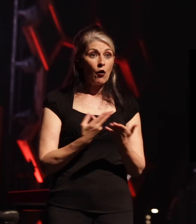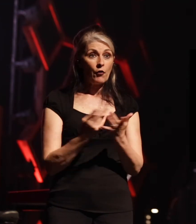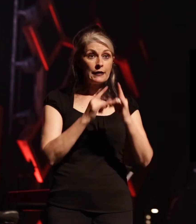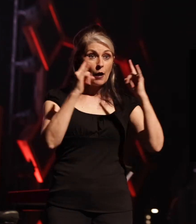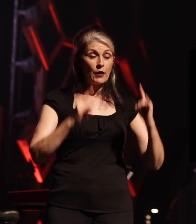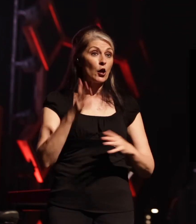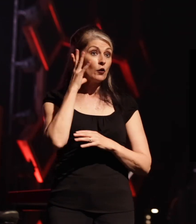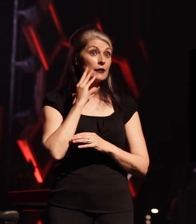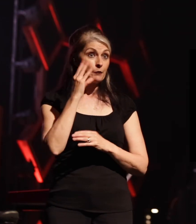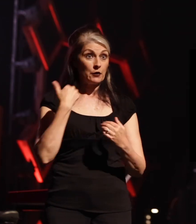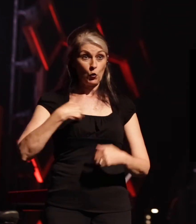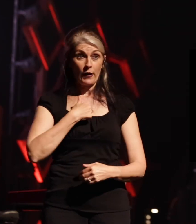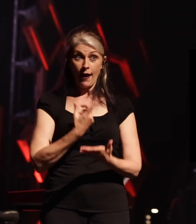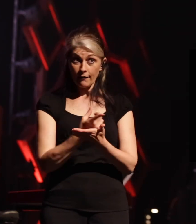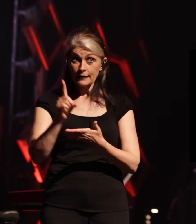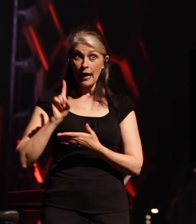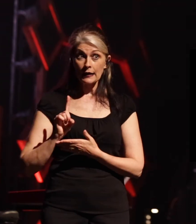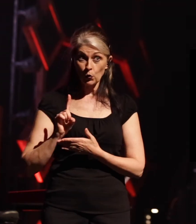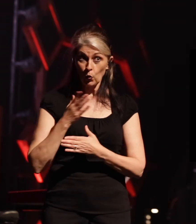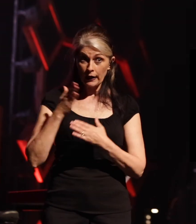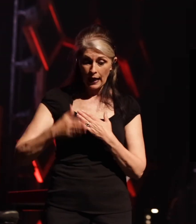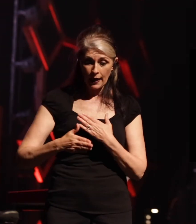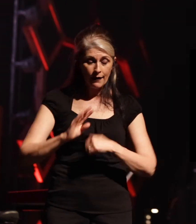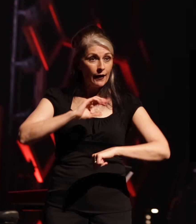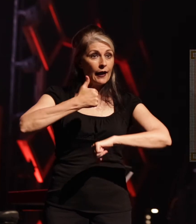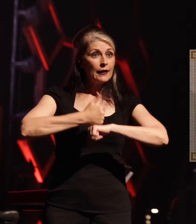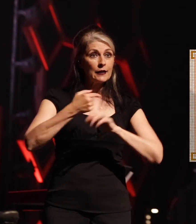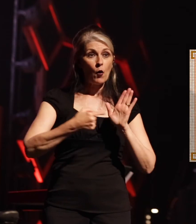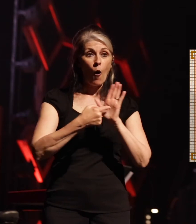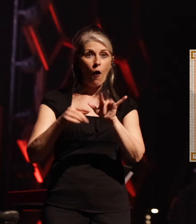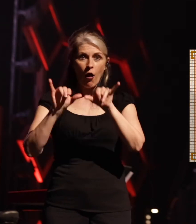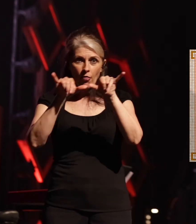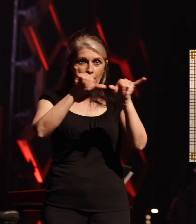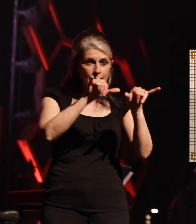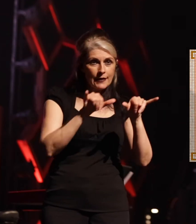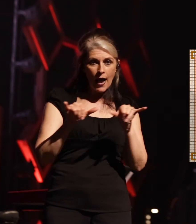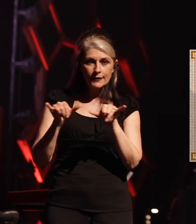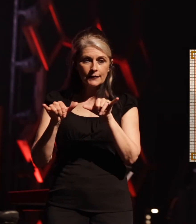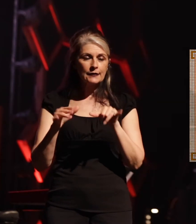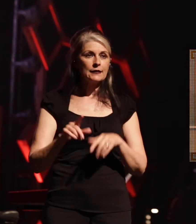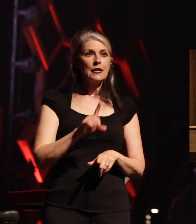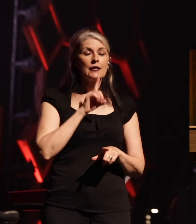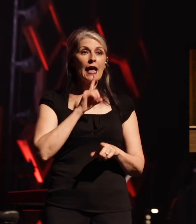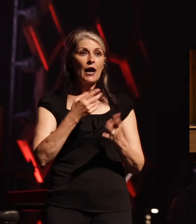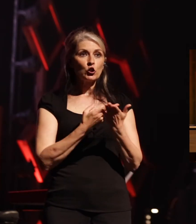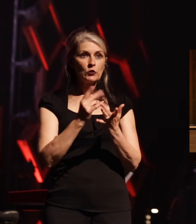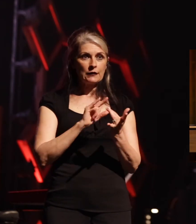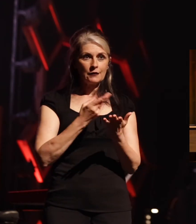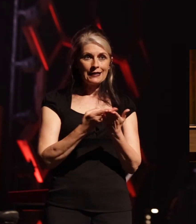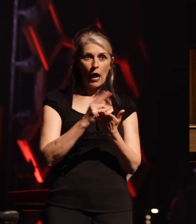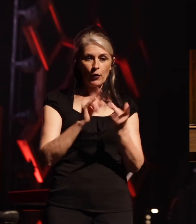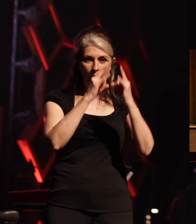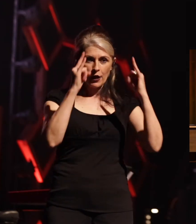church this last weekend, it laid out all the dimensions. The actual tabernacle itself was the exact